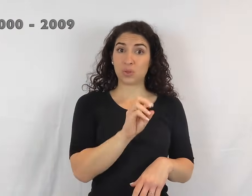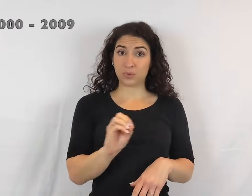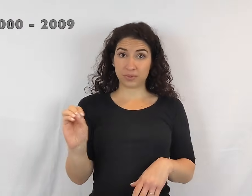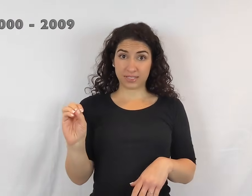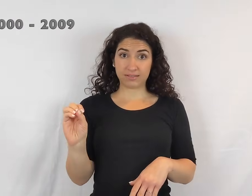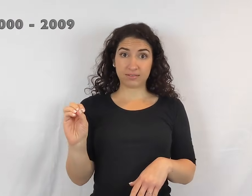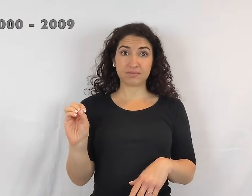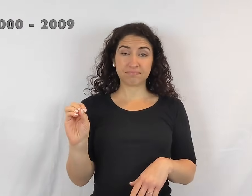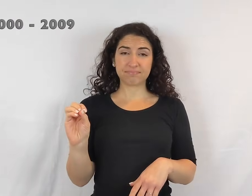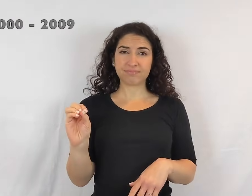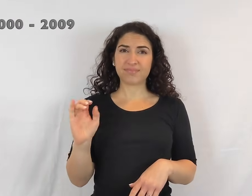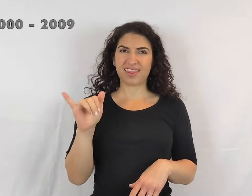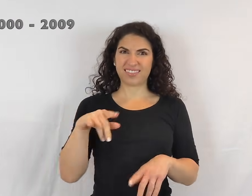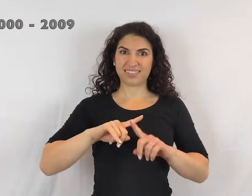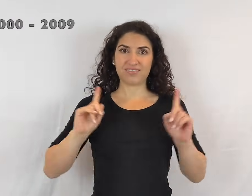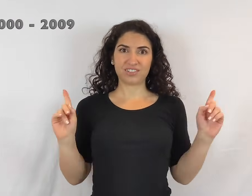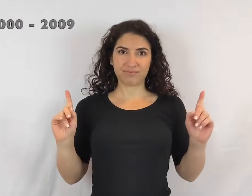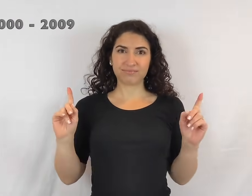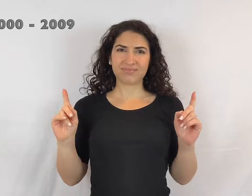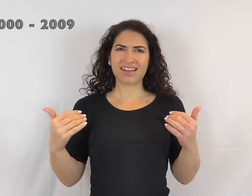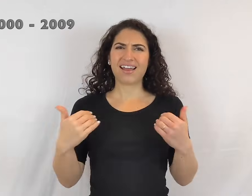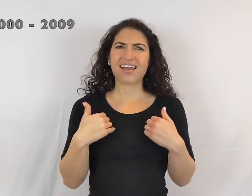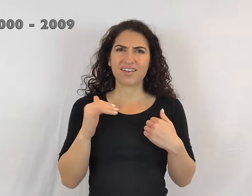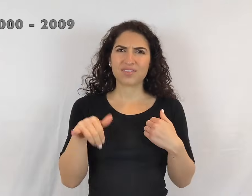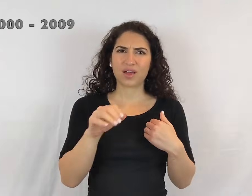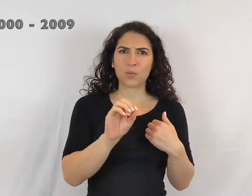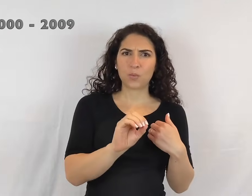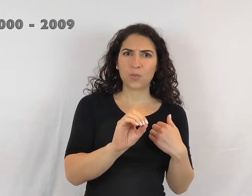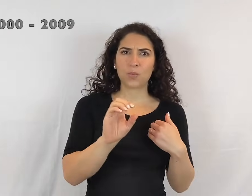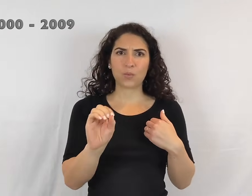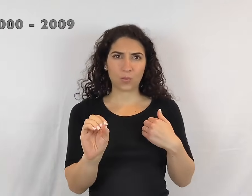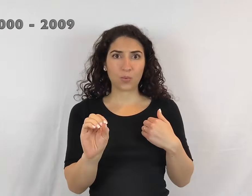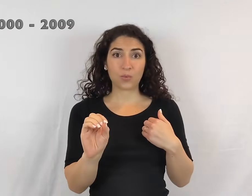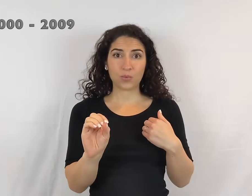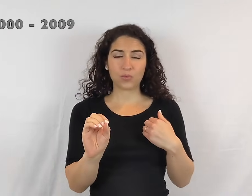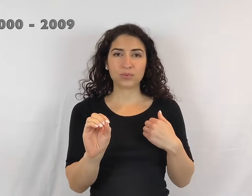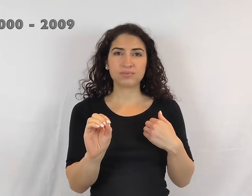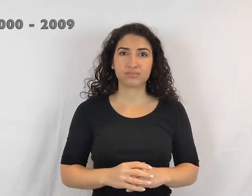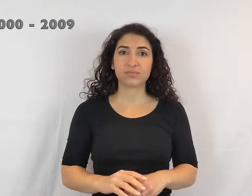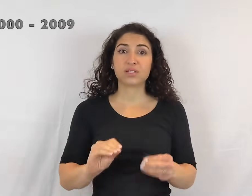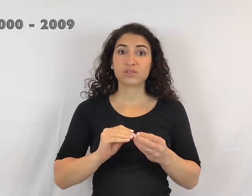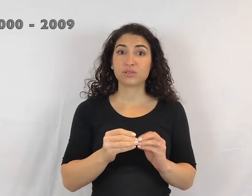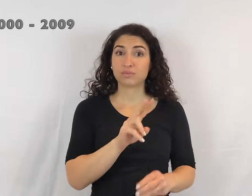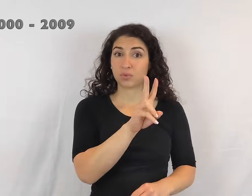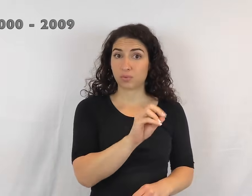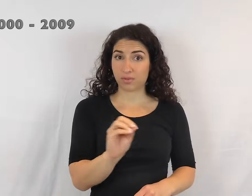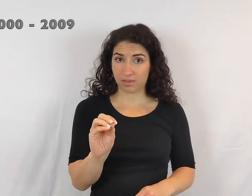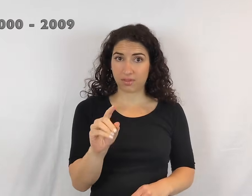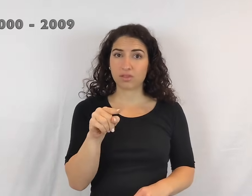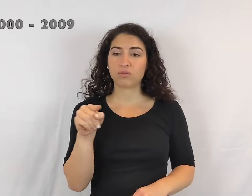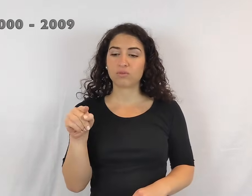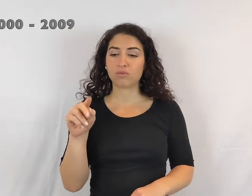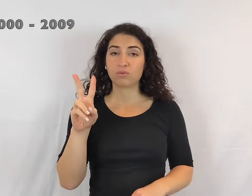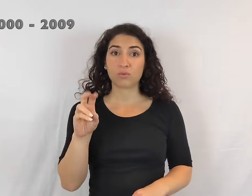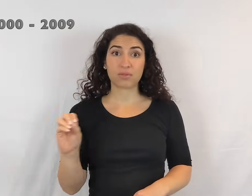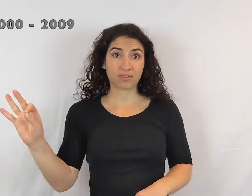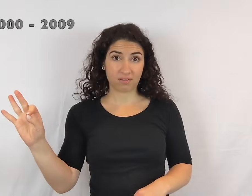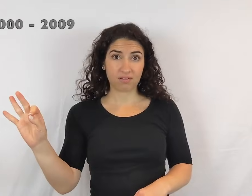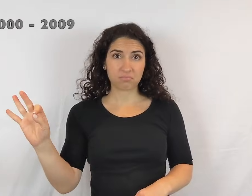Now, 2000, that's a little different. It has that double O. The numbers 2000 to